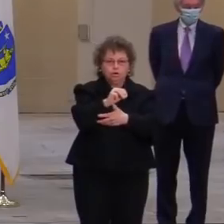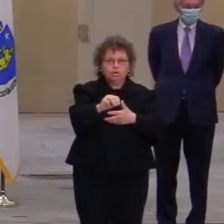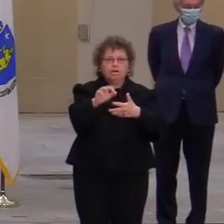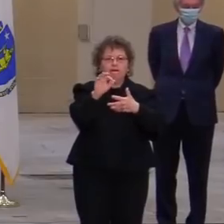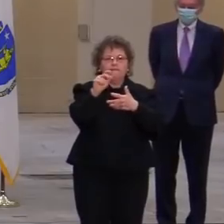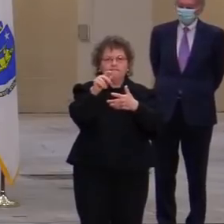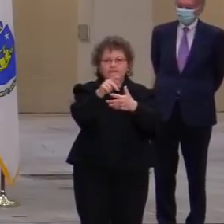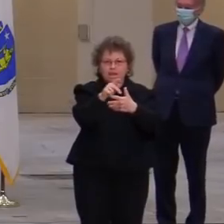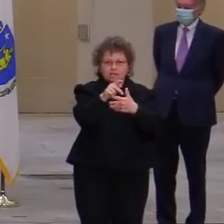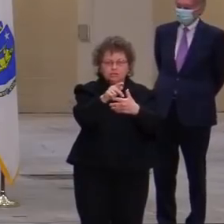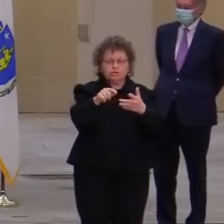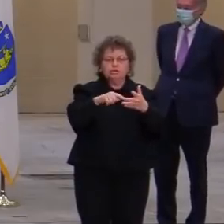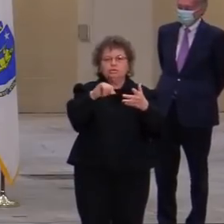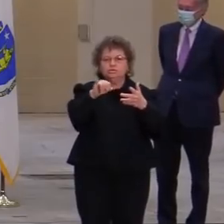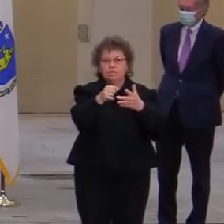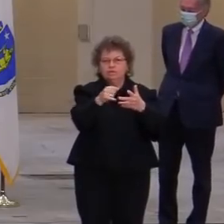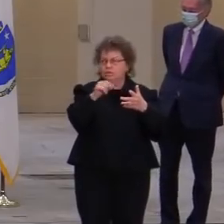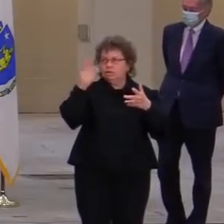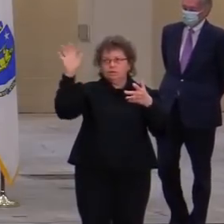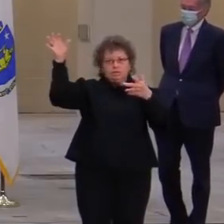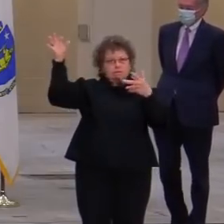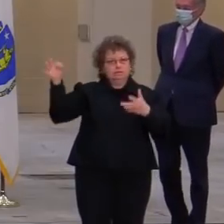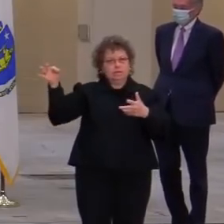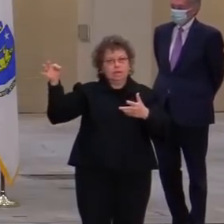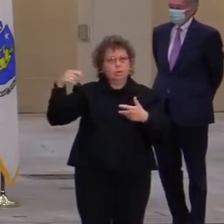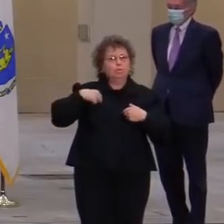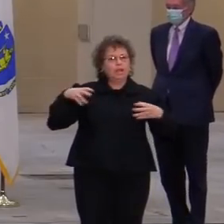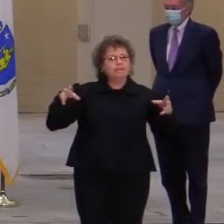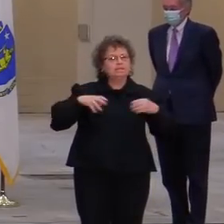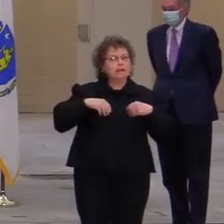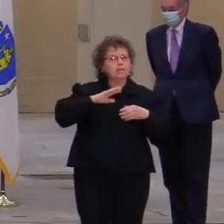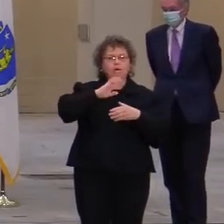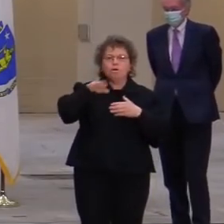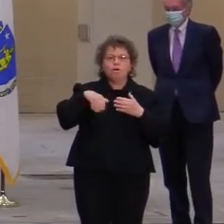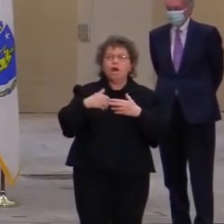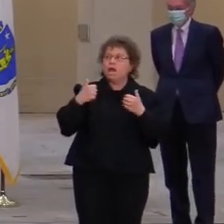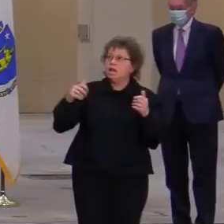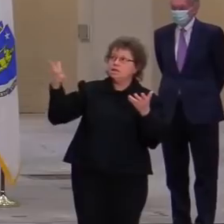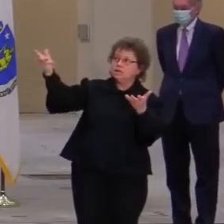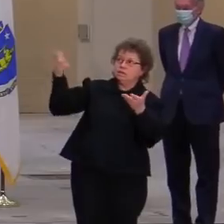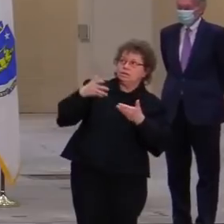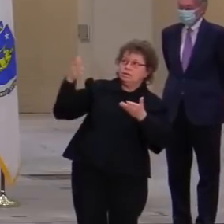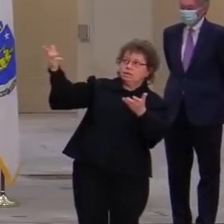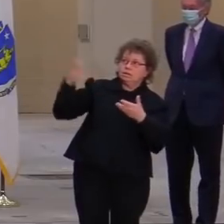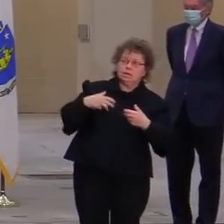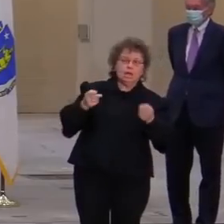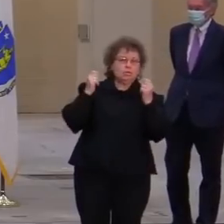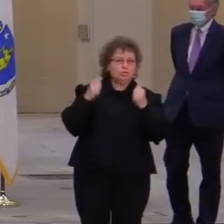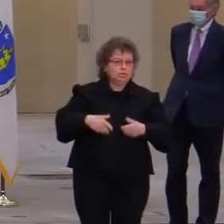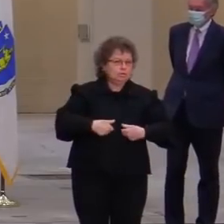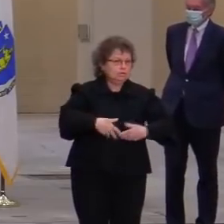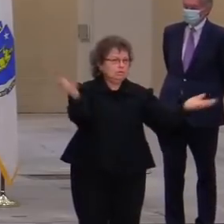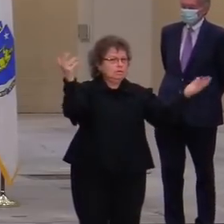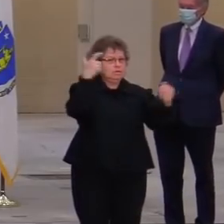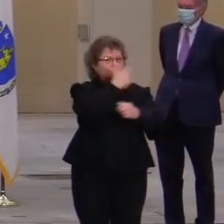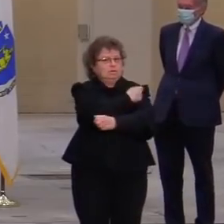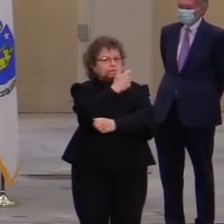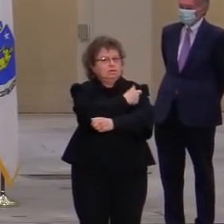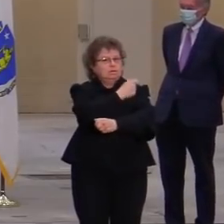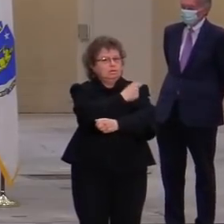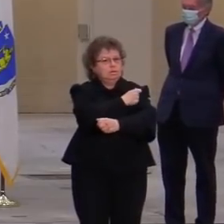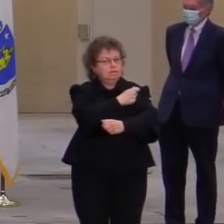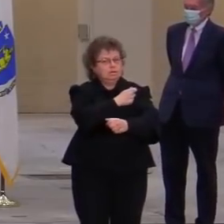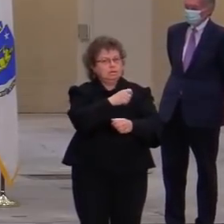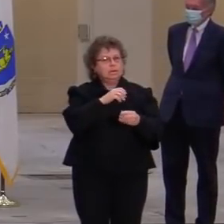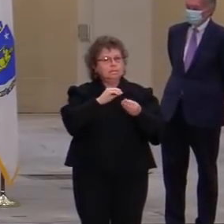J&J. So we accept all vaccines that we can get, that we can quickly administer shots into arms and vaccinate as many